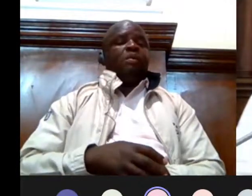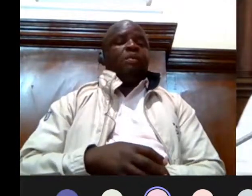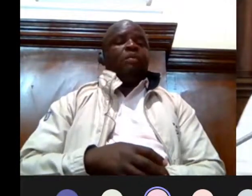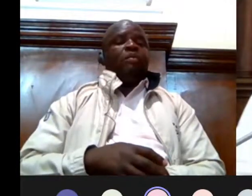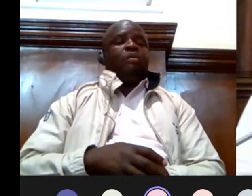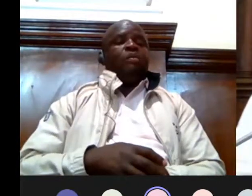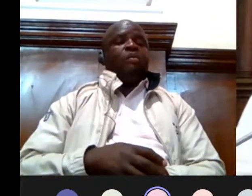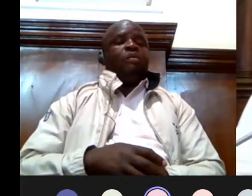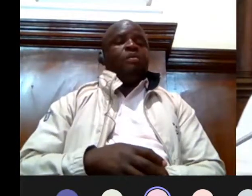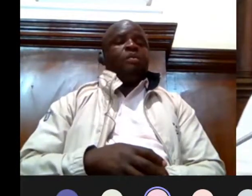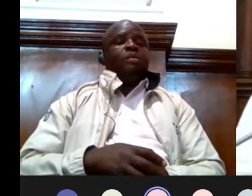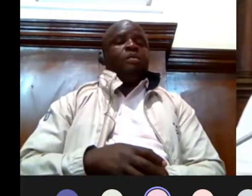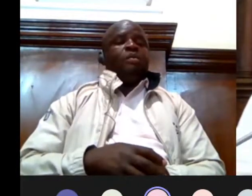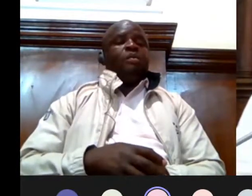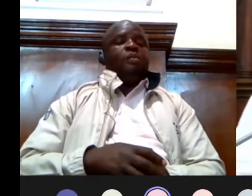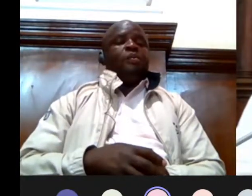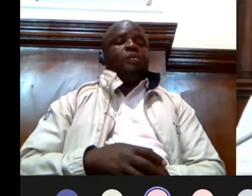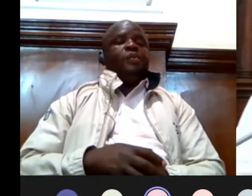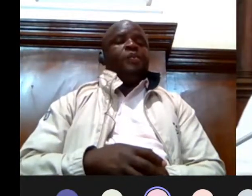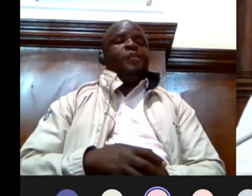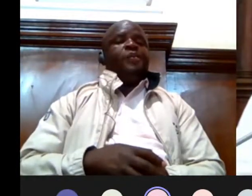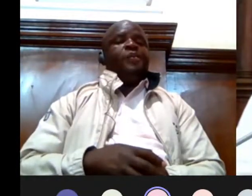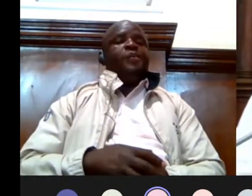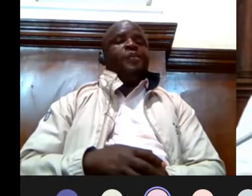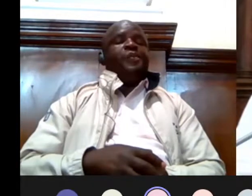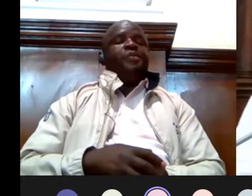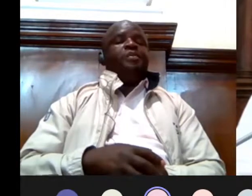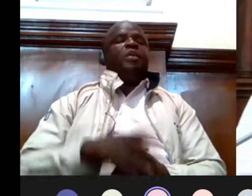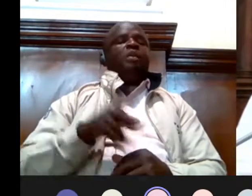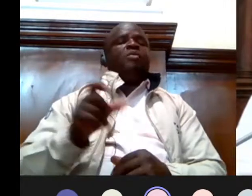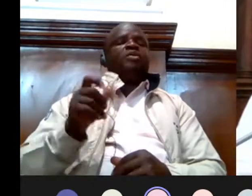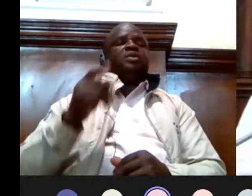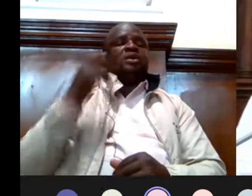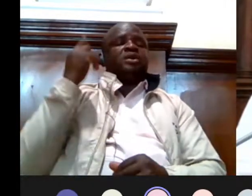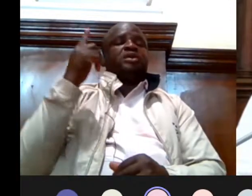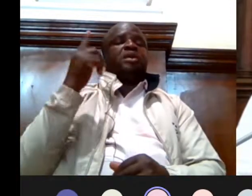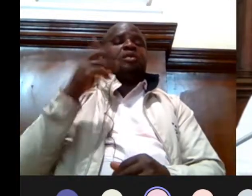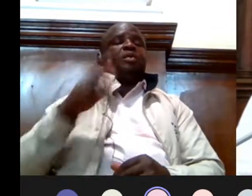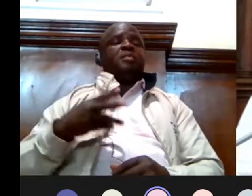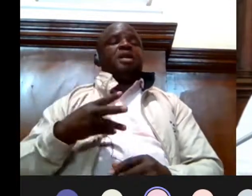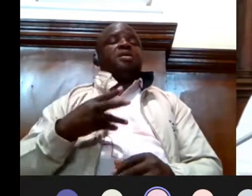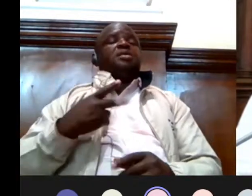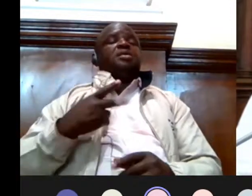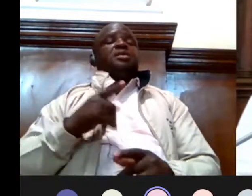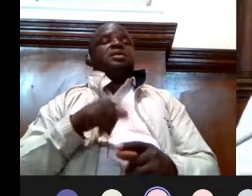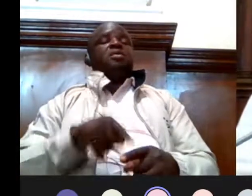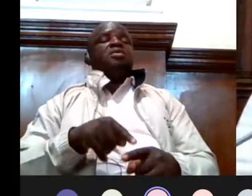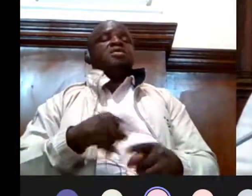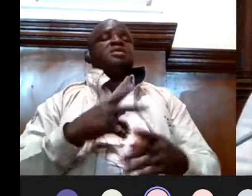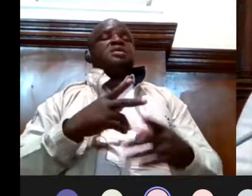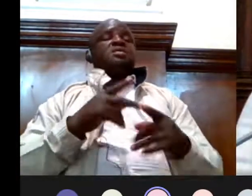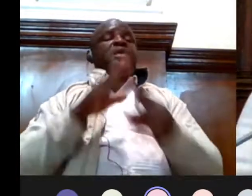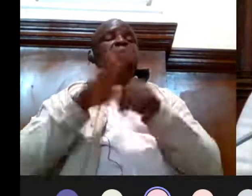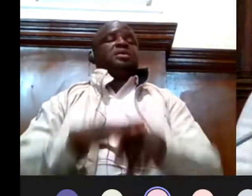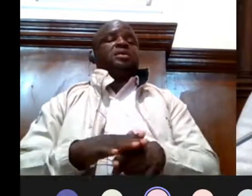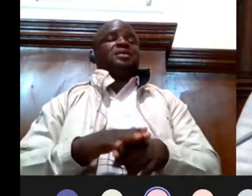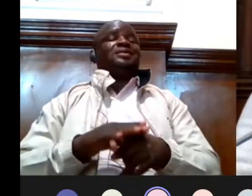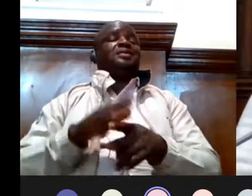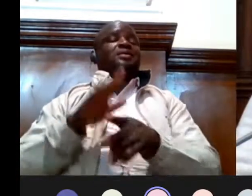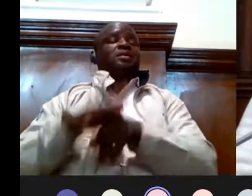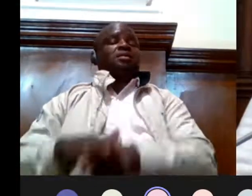intersectional identities of women who faced multiple discrimination and